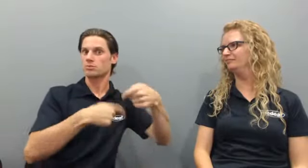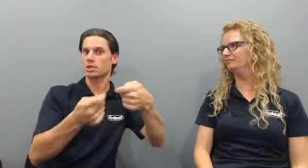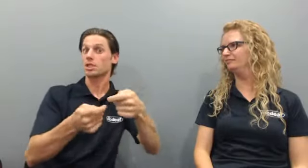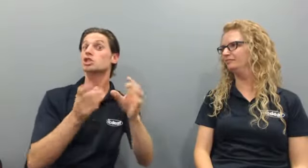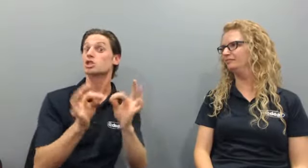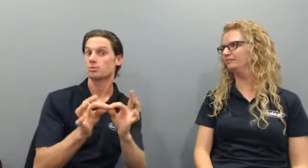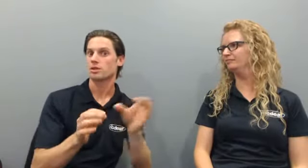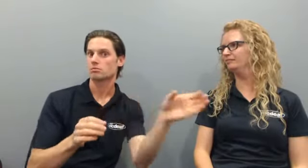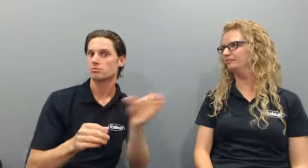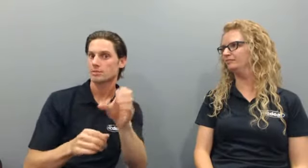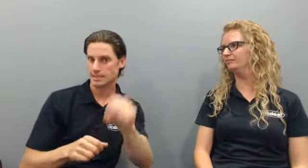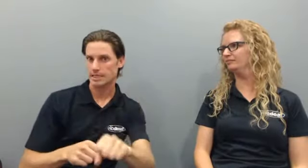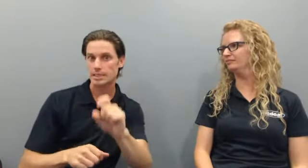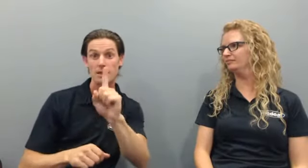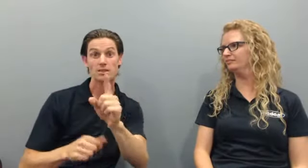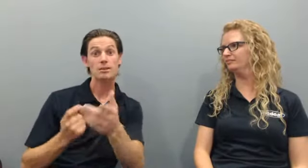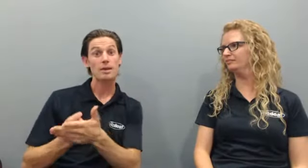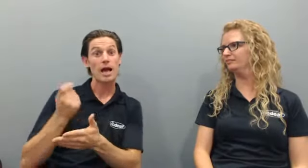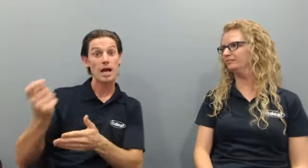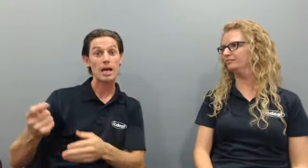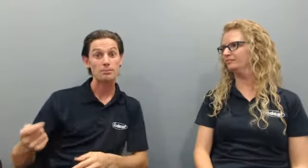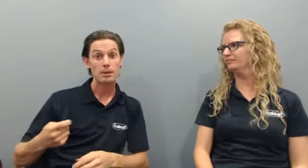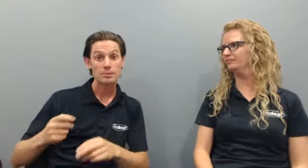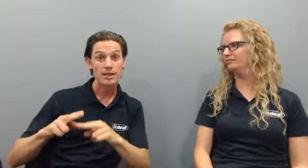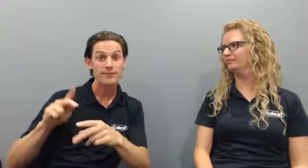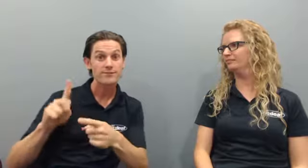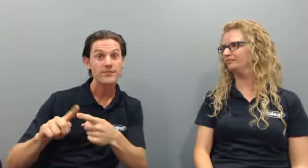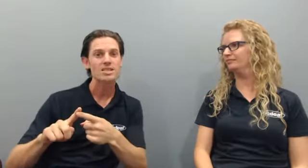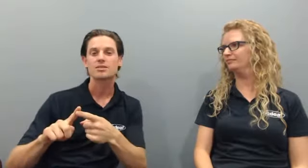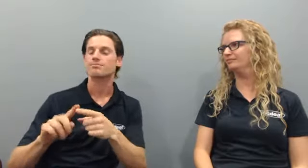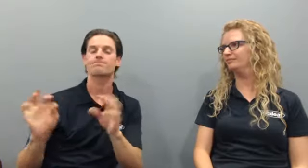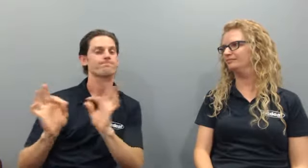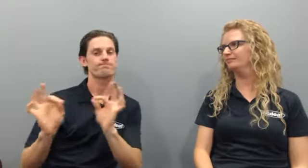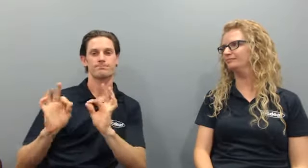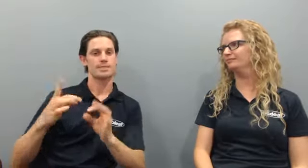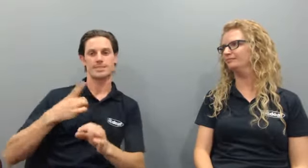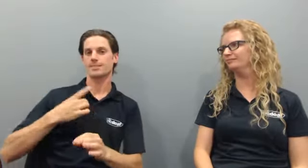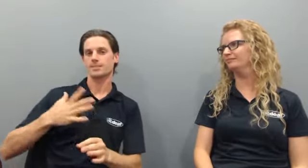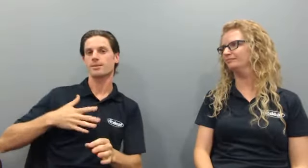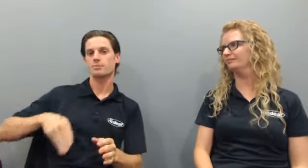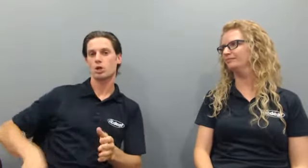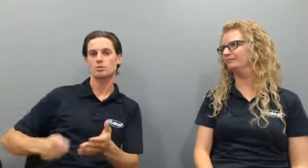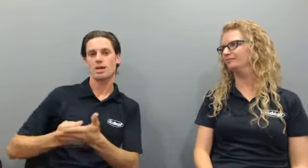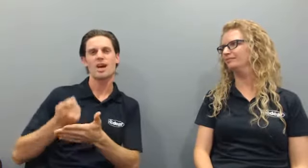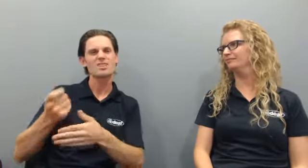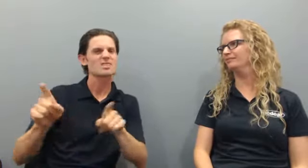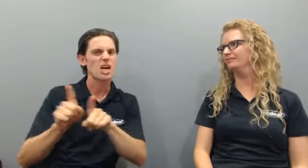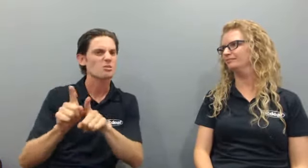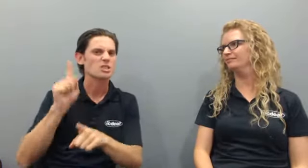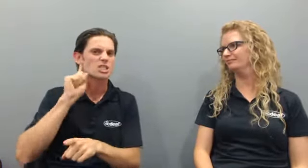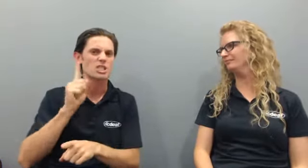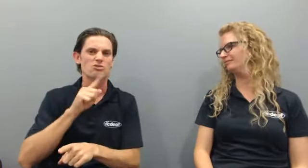want interpreting. But you can do that, but the NDIS will not pay for your gym